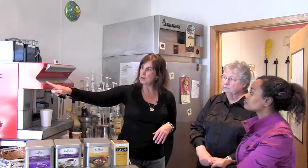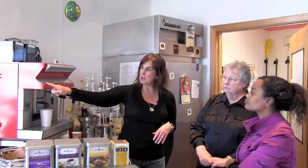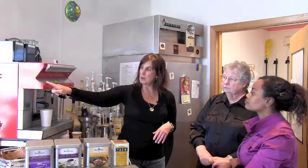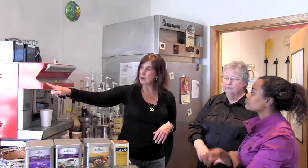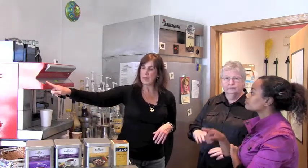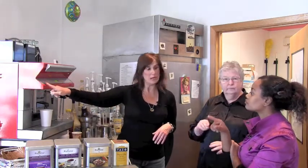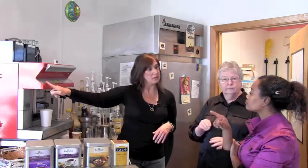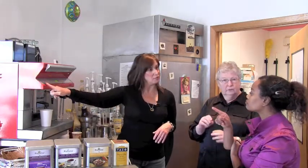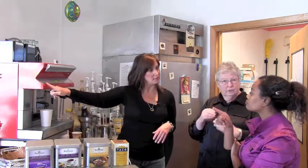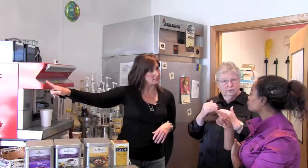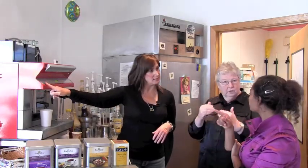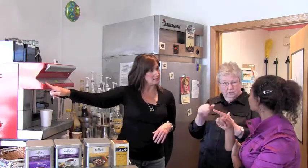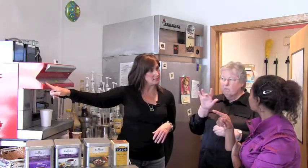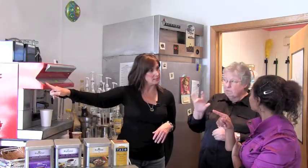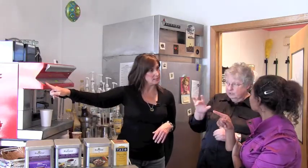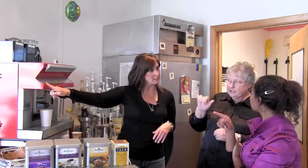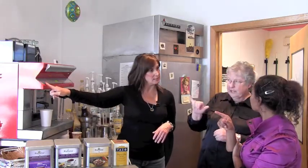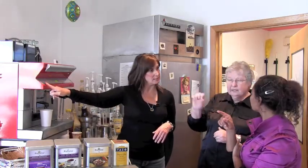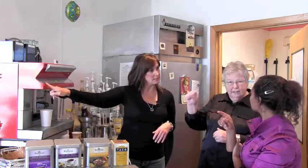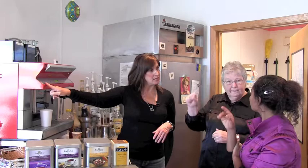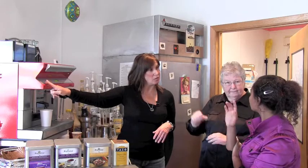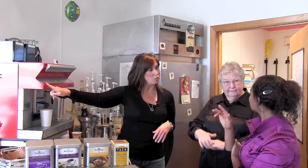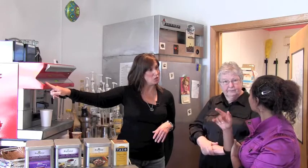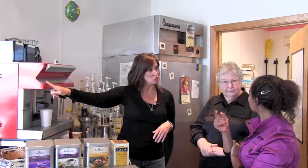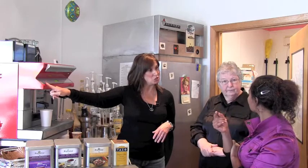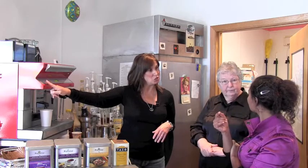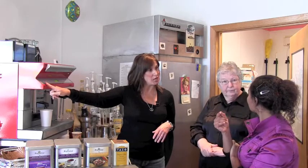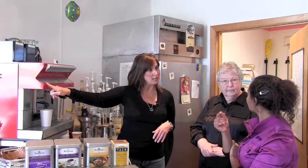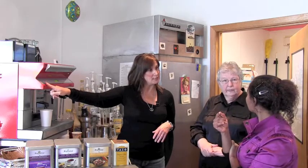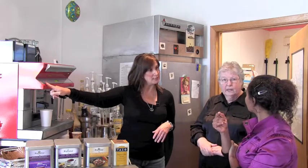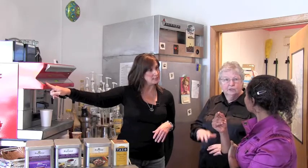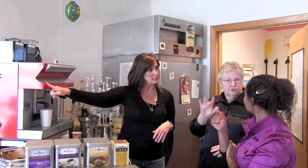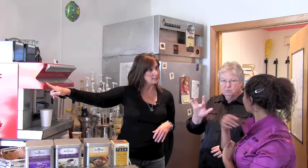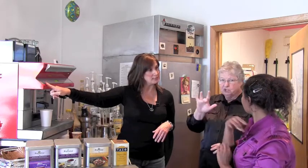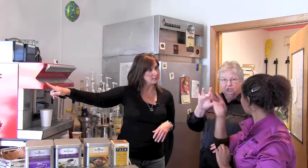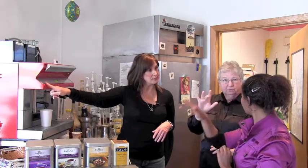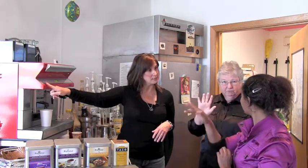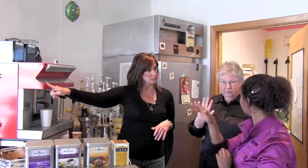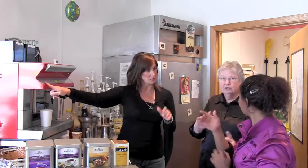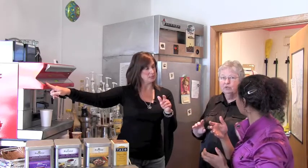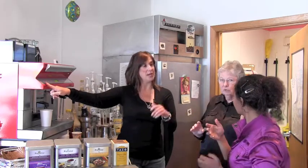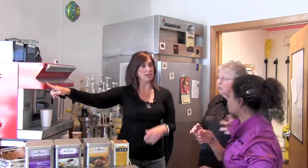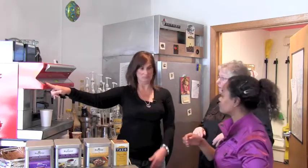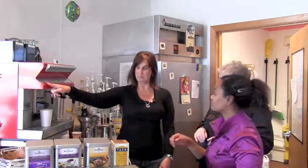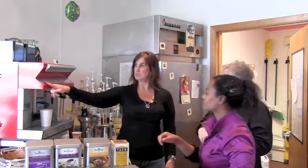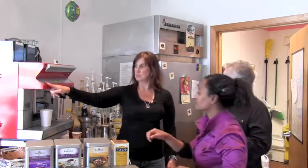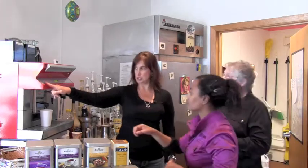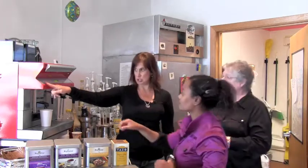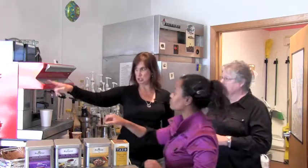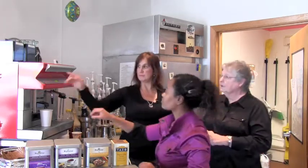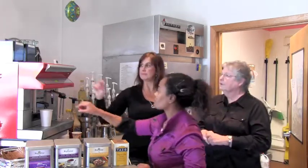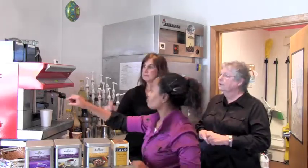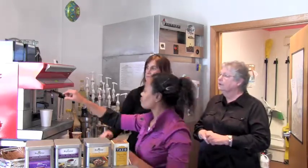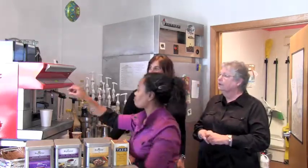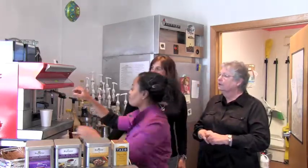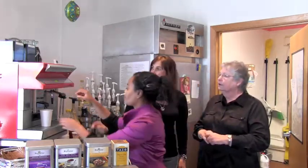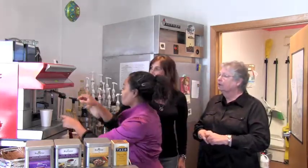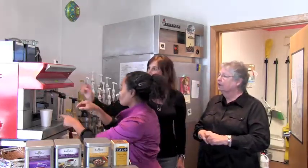But if you want to go ahead and press that 1 shot. So you want me to do it?